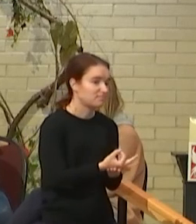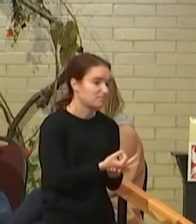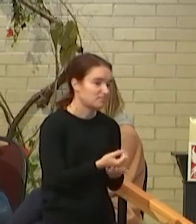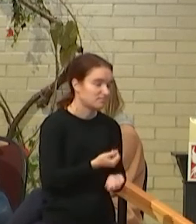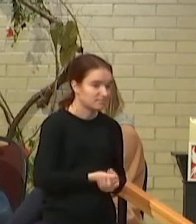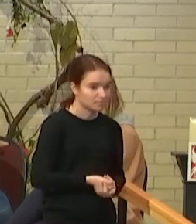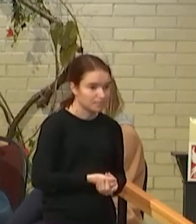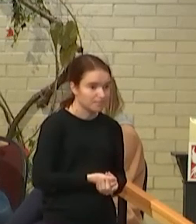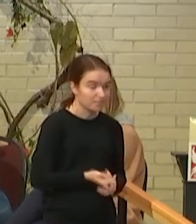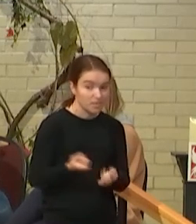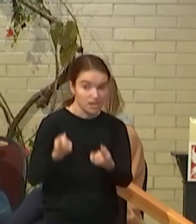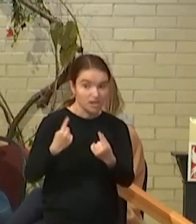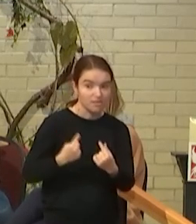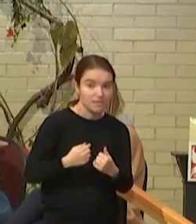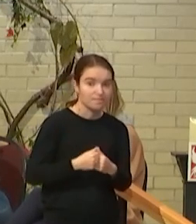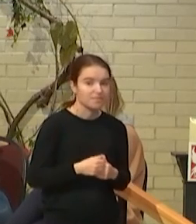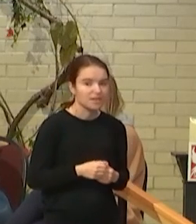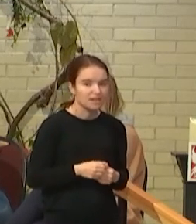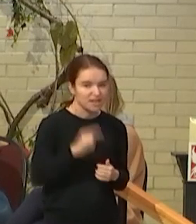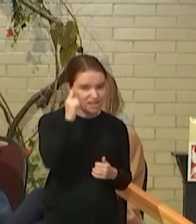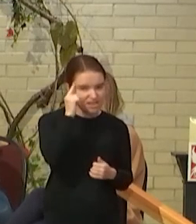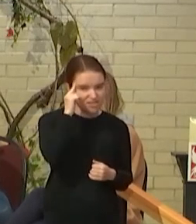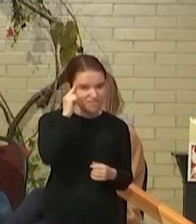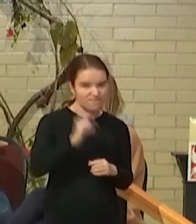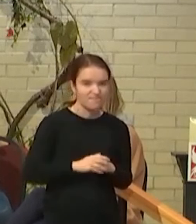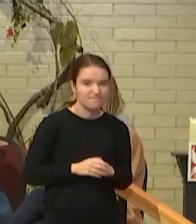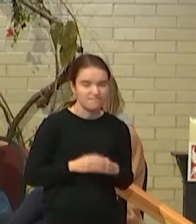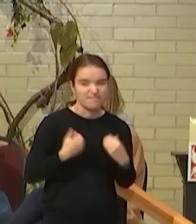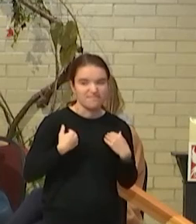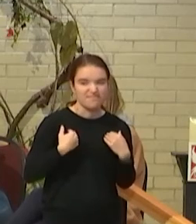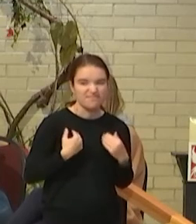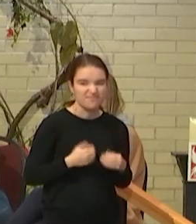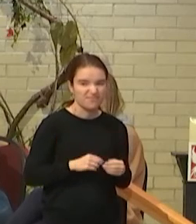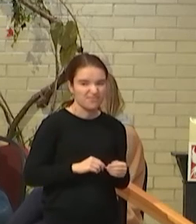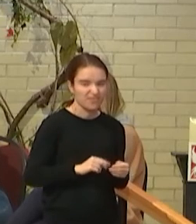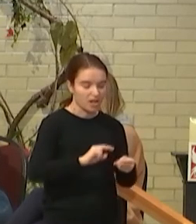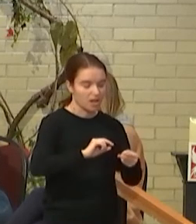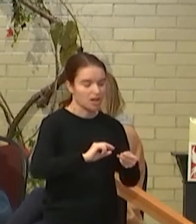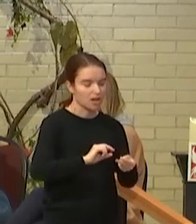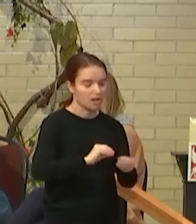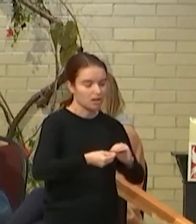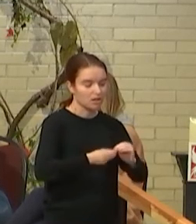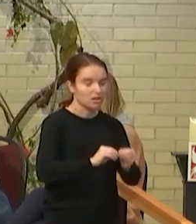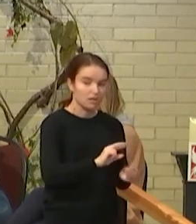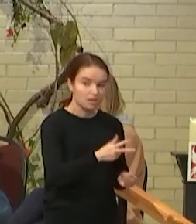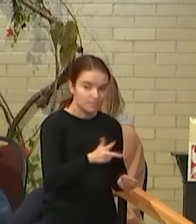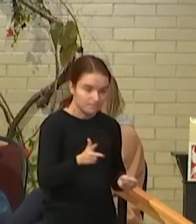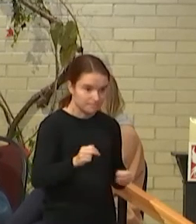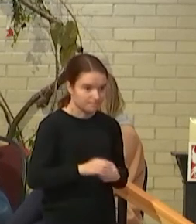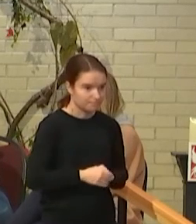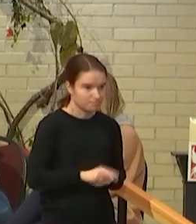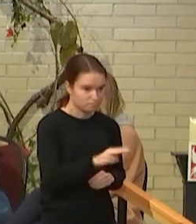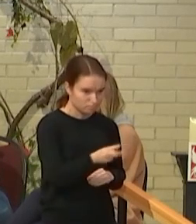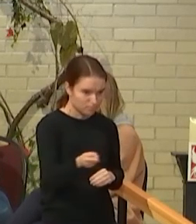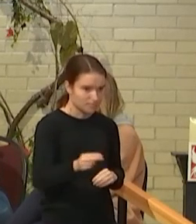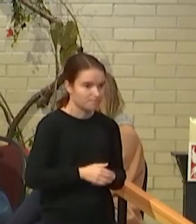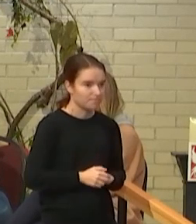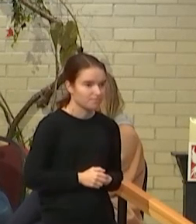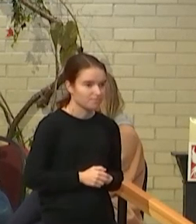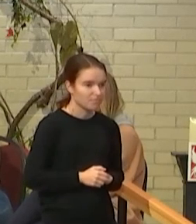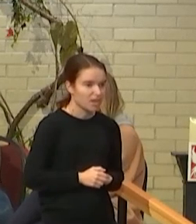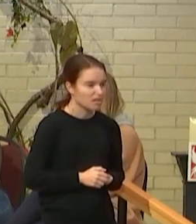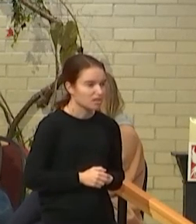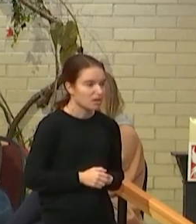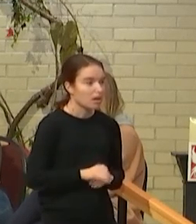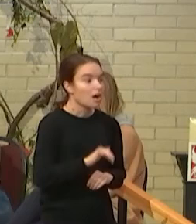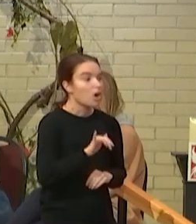Antoinette, I think you should consider that you actually might have something called dyscalculia. And I was like, so that